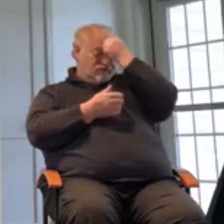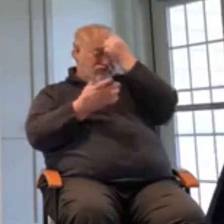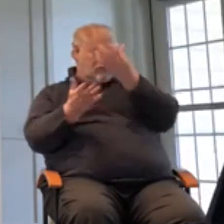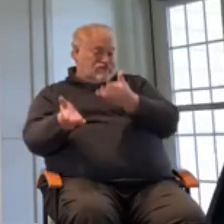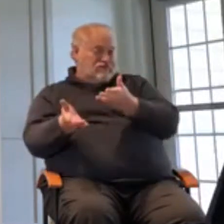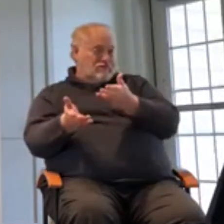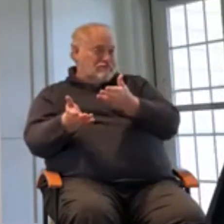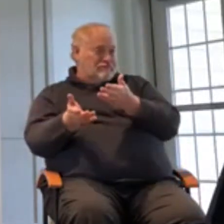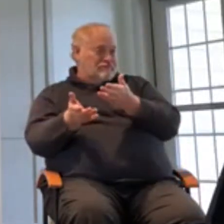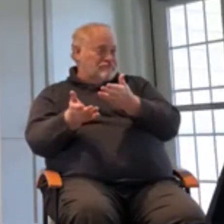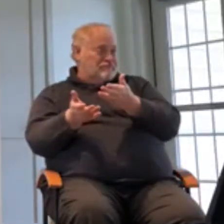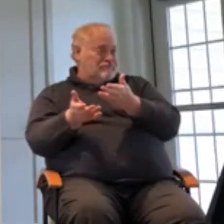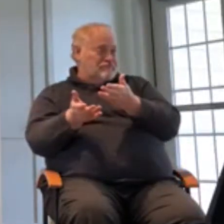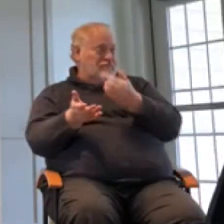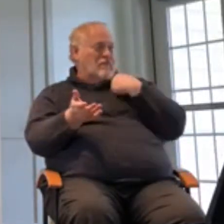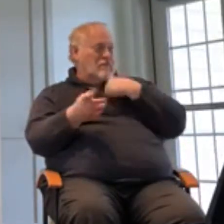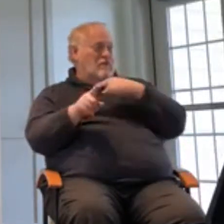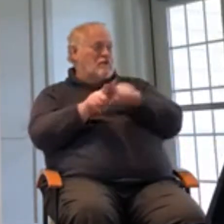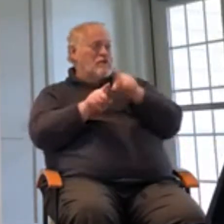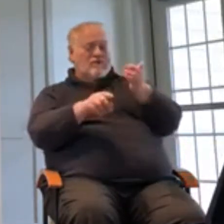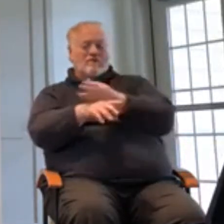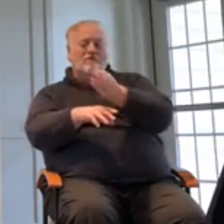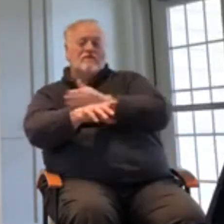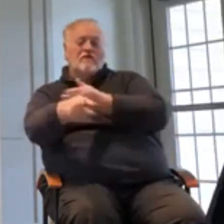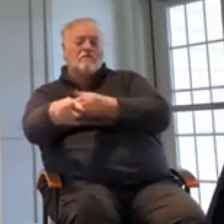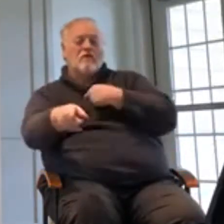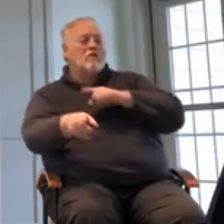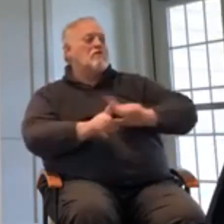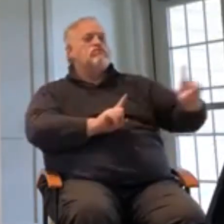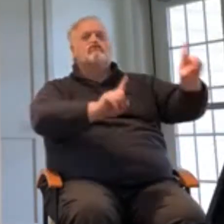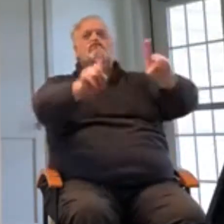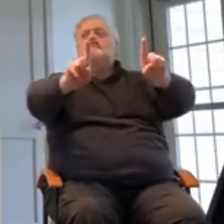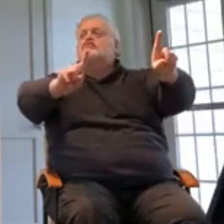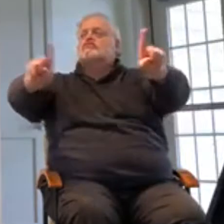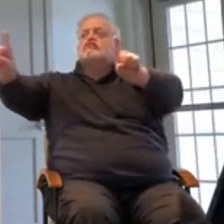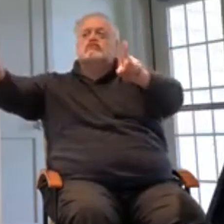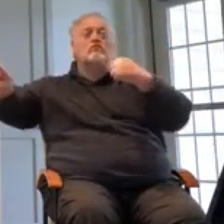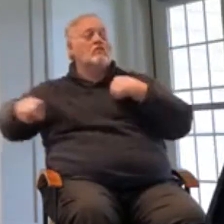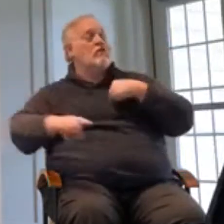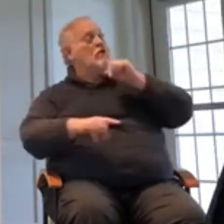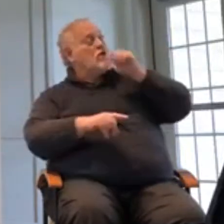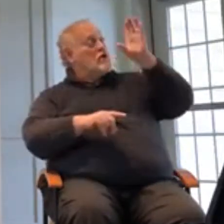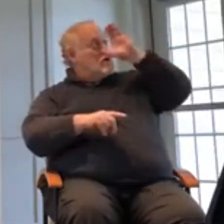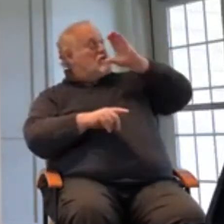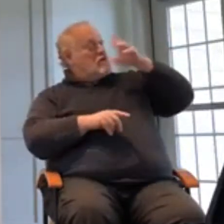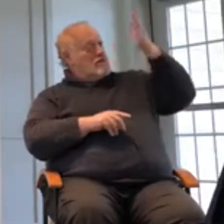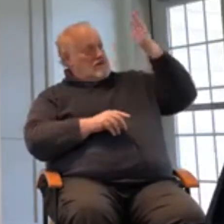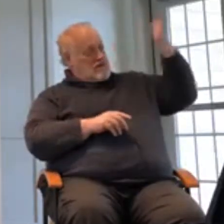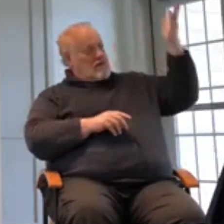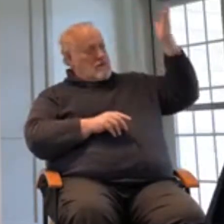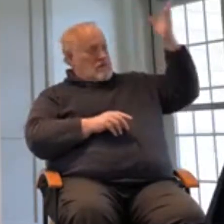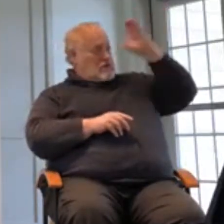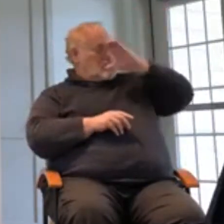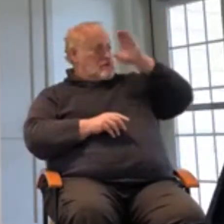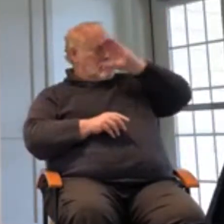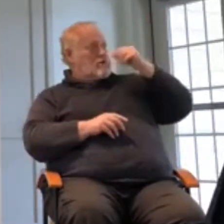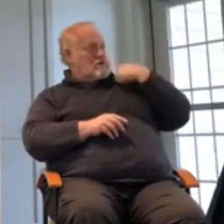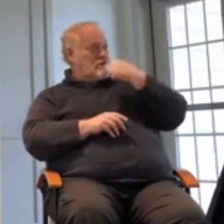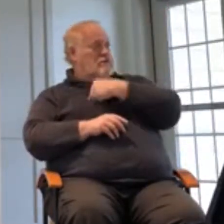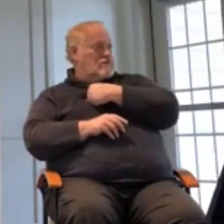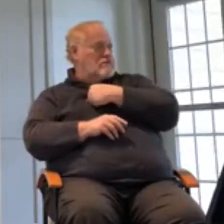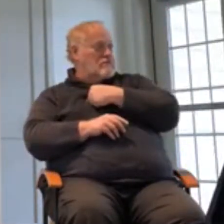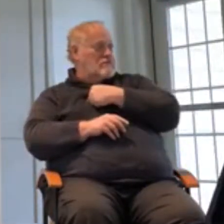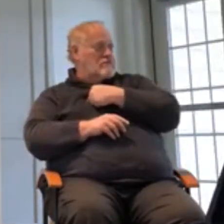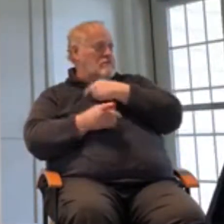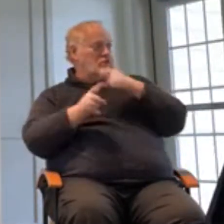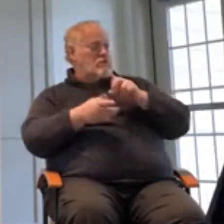dumb. Right? All we have, like sheep, have gone astray. We're not going to seek him. It's he seeks us. And then once his Holy Spirit